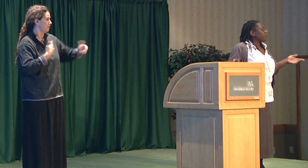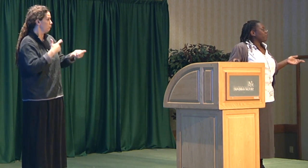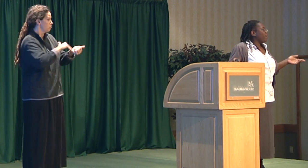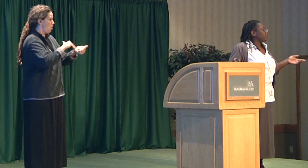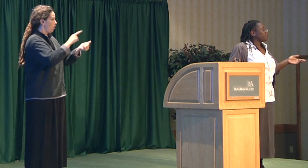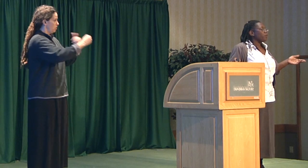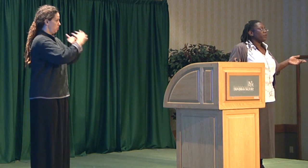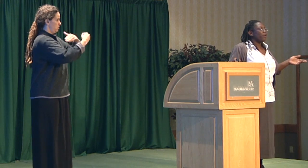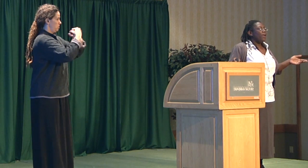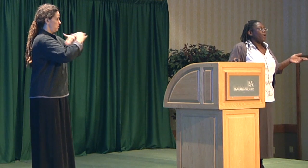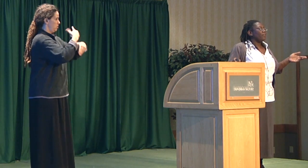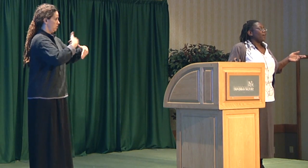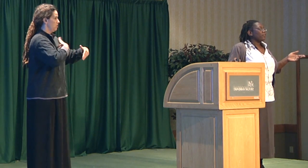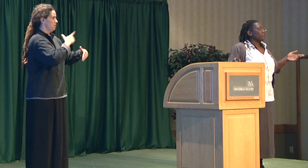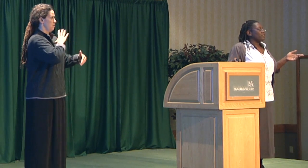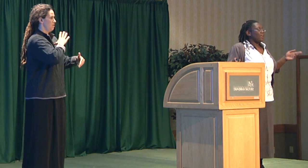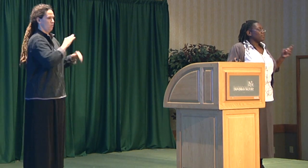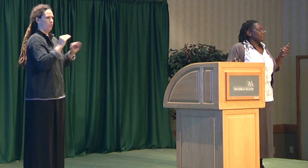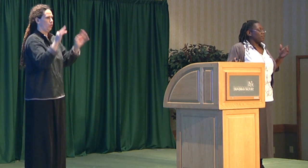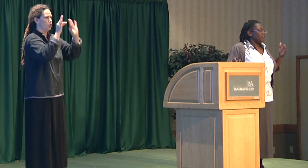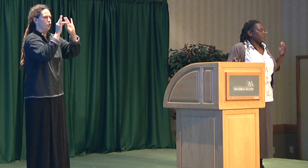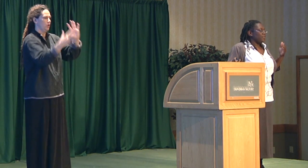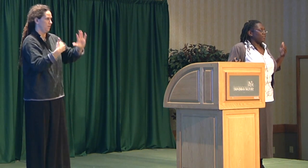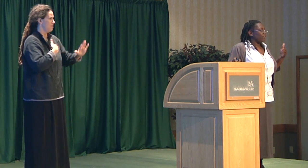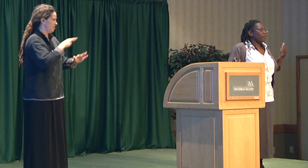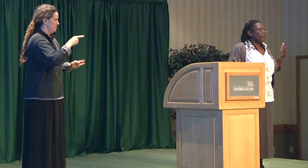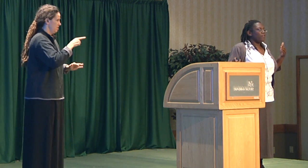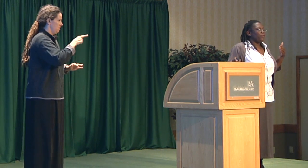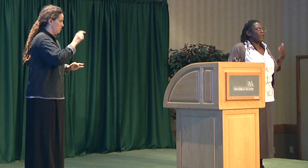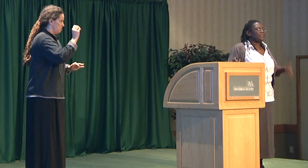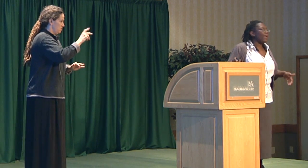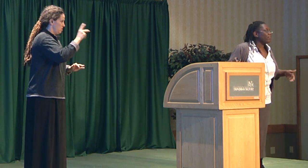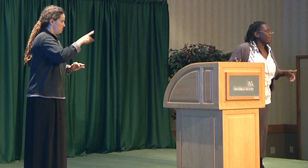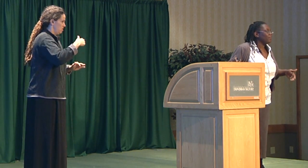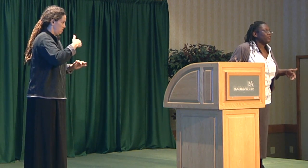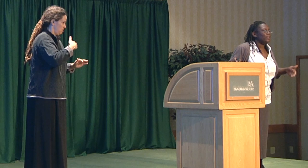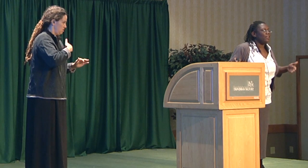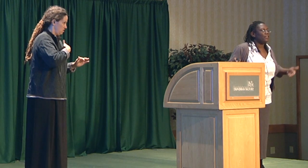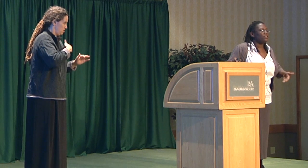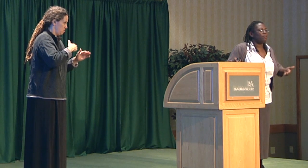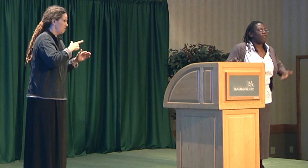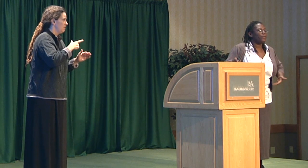they have been provided an interpreter, and the doctor tells them to take their clothes off from the waist down, and they didn't